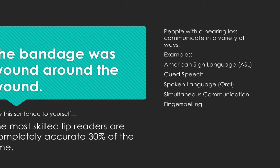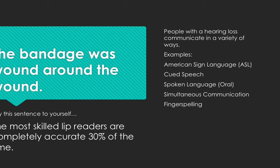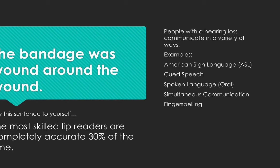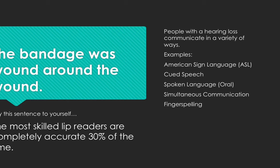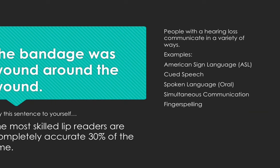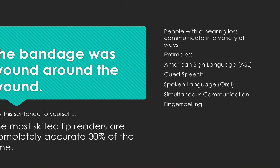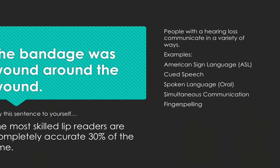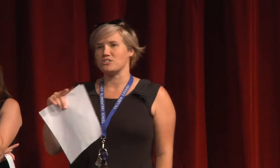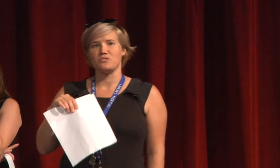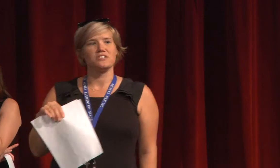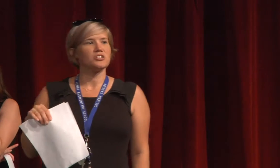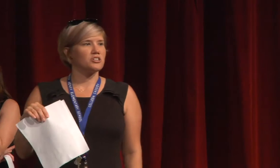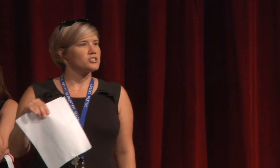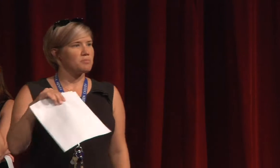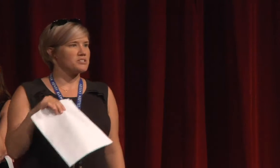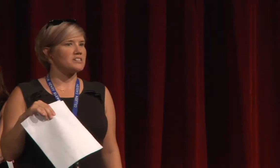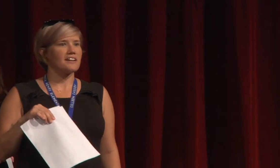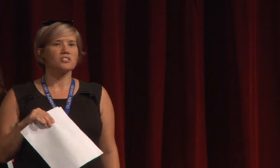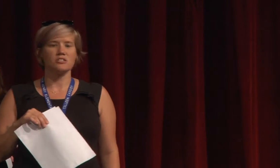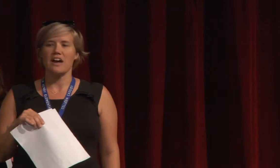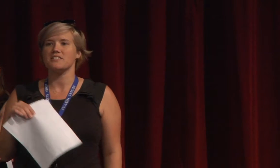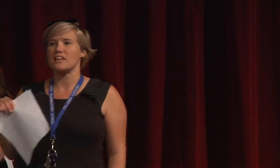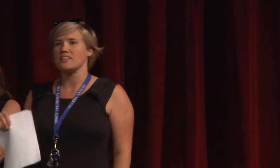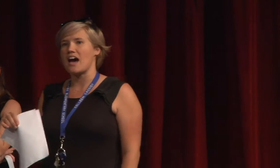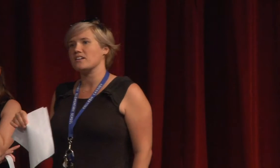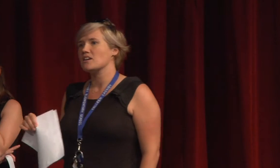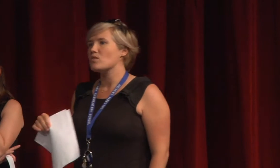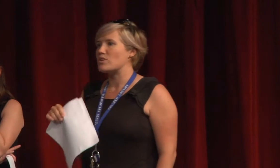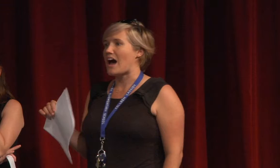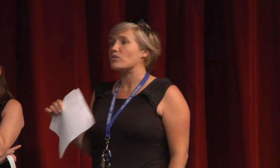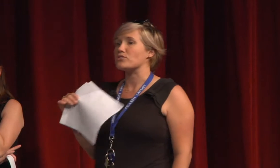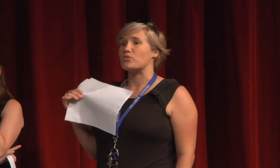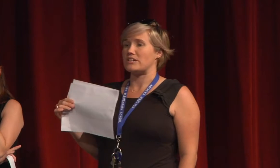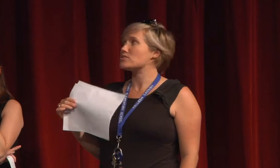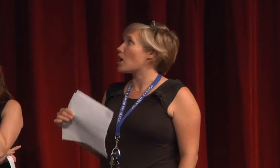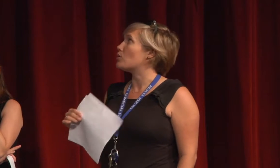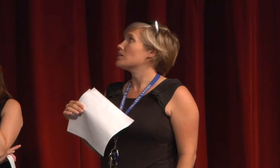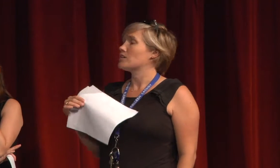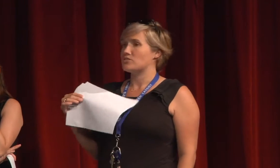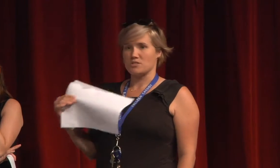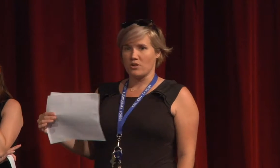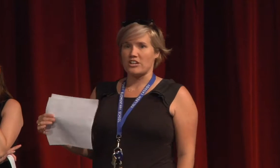So what I would like for you to do is turn to the person next to you and say that without your voice. So just moving your